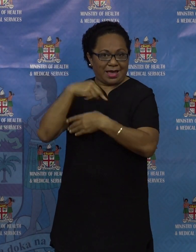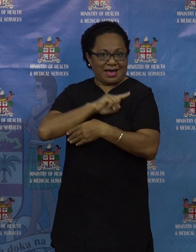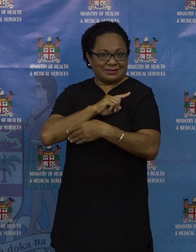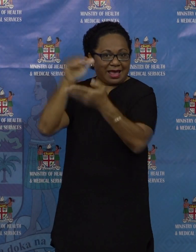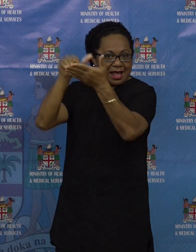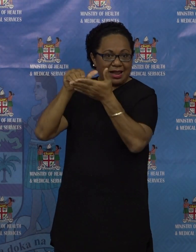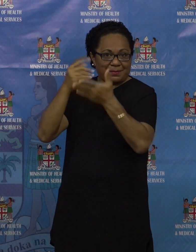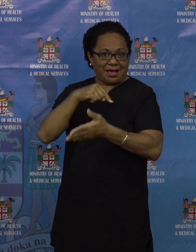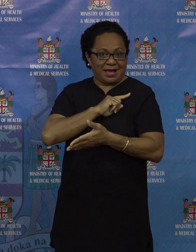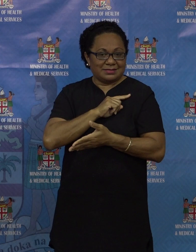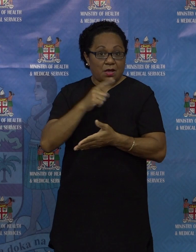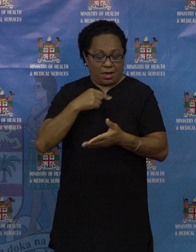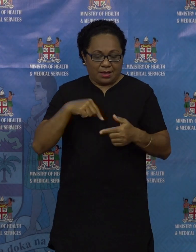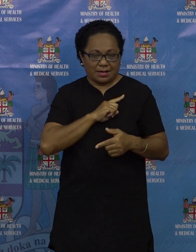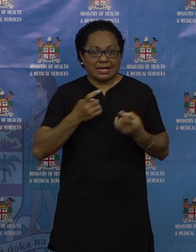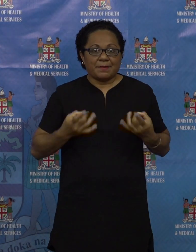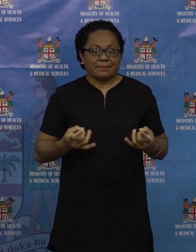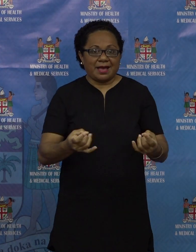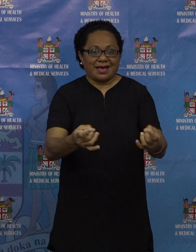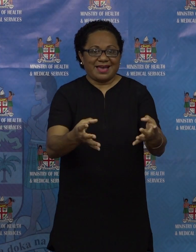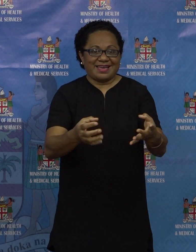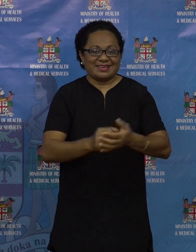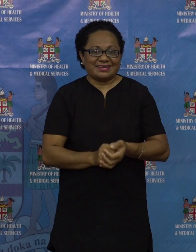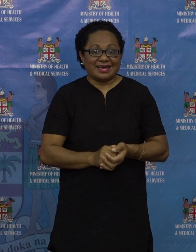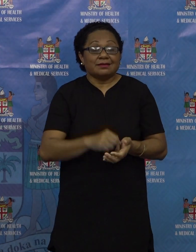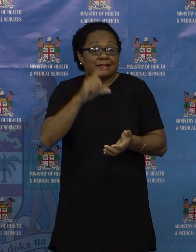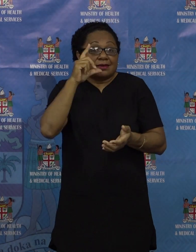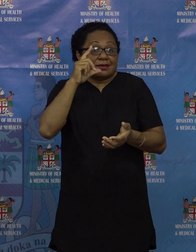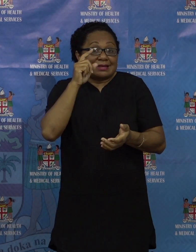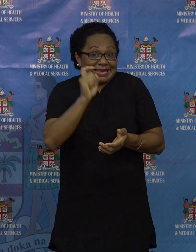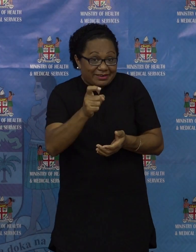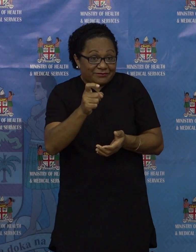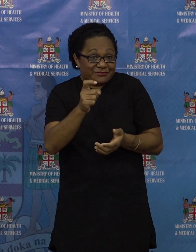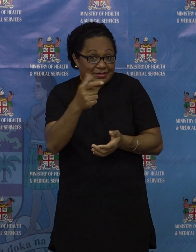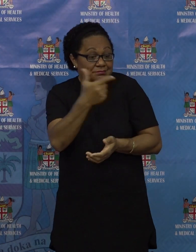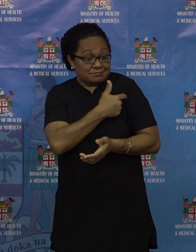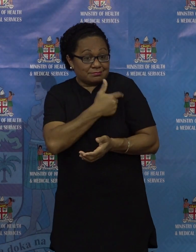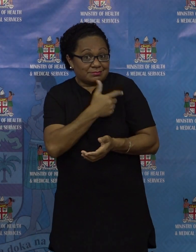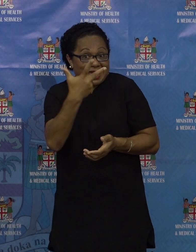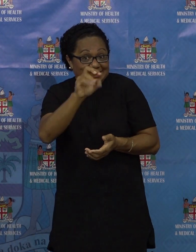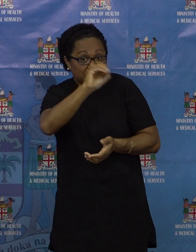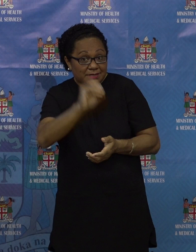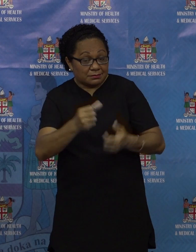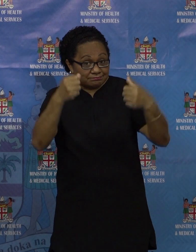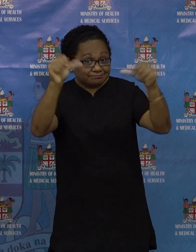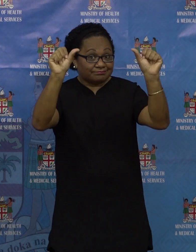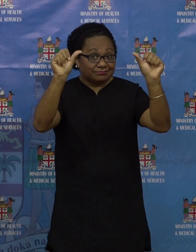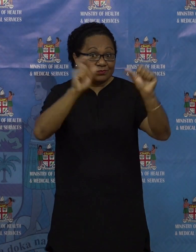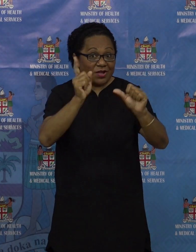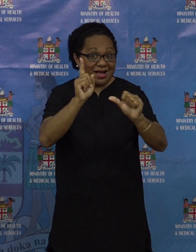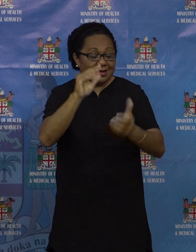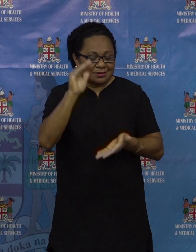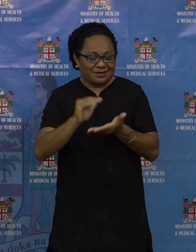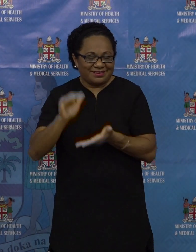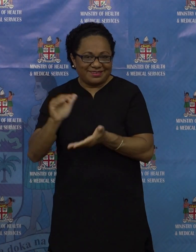in Fiji. If we reach our goal of at least 80% vaccination of our target population, while